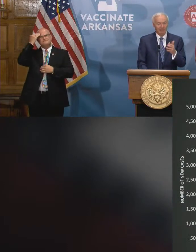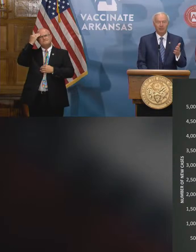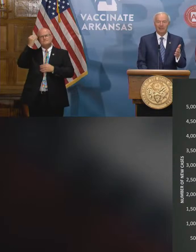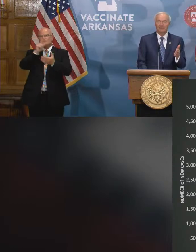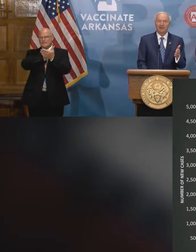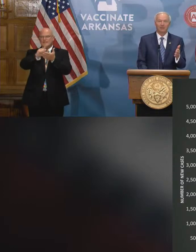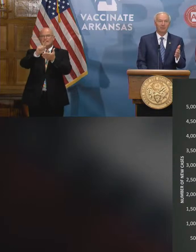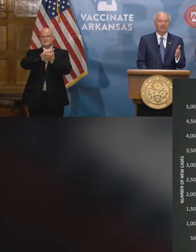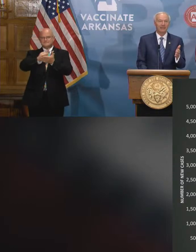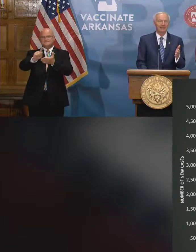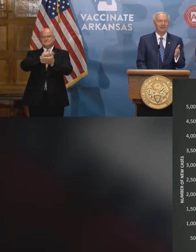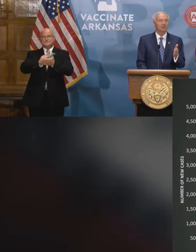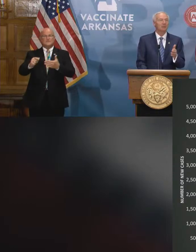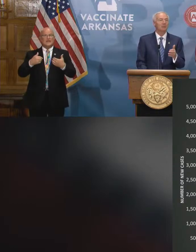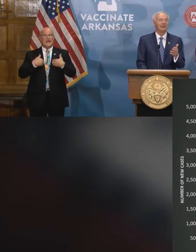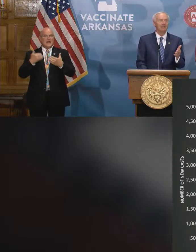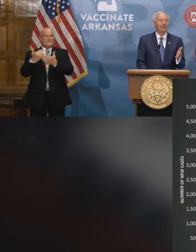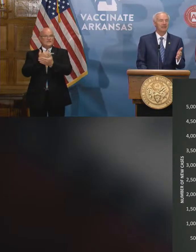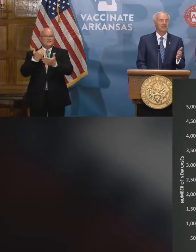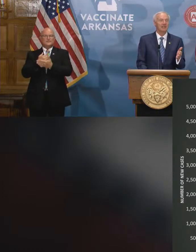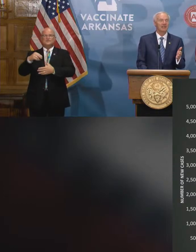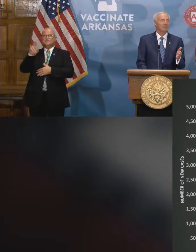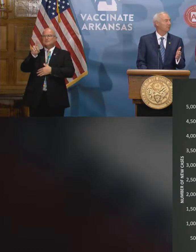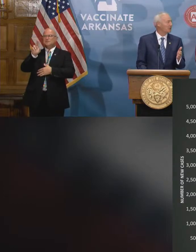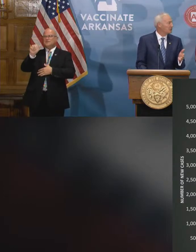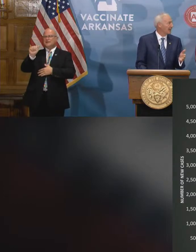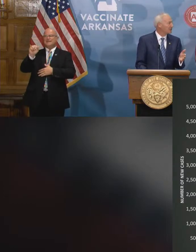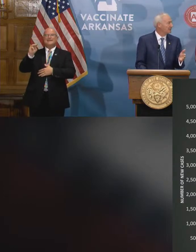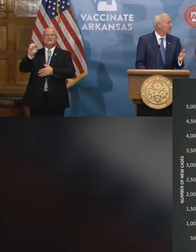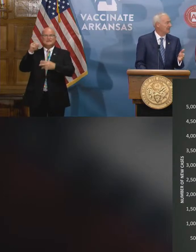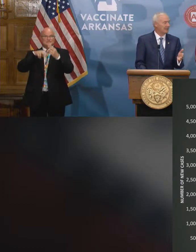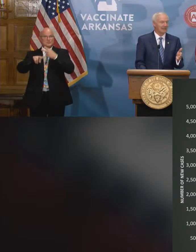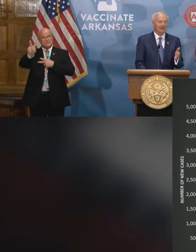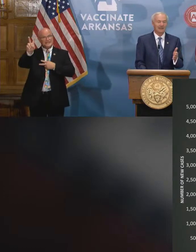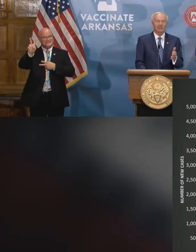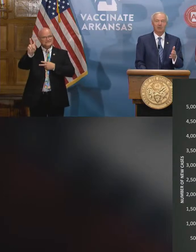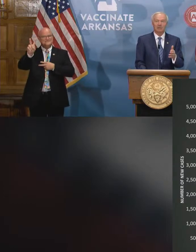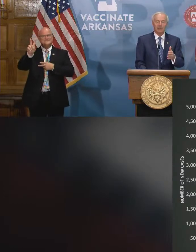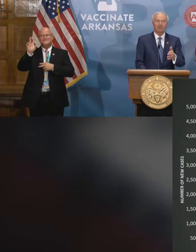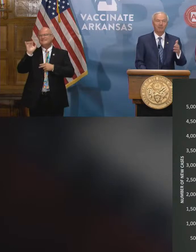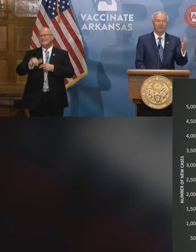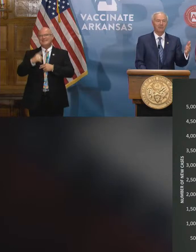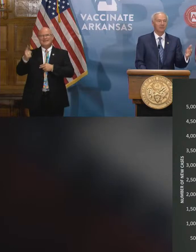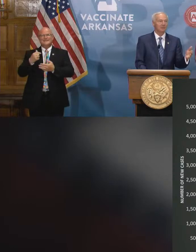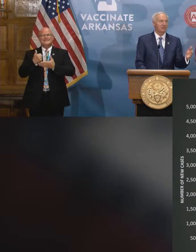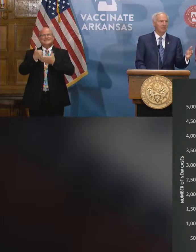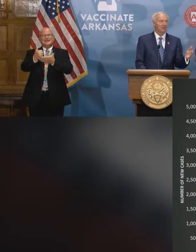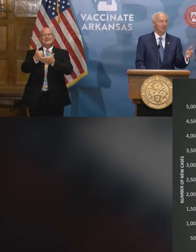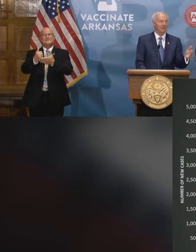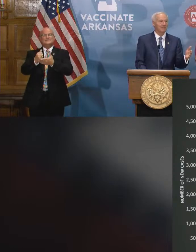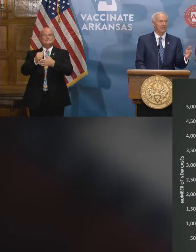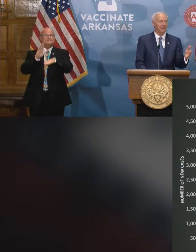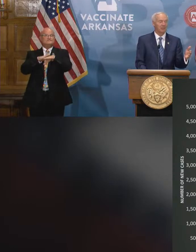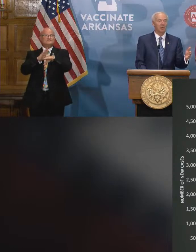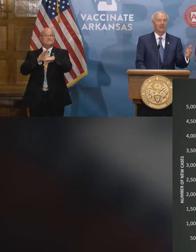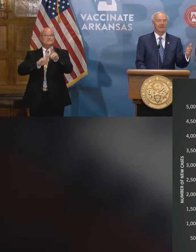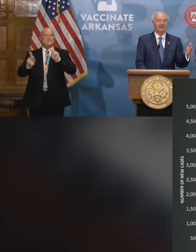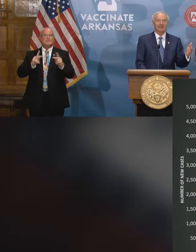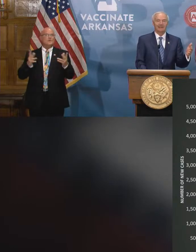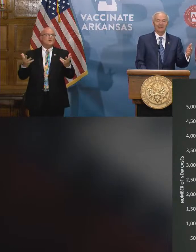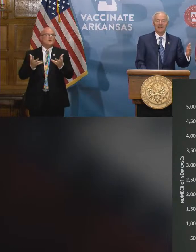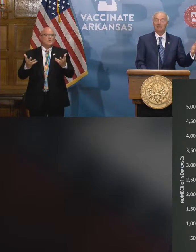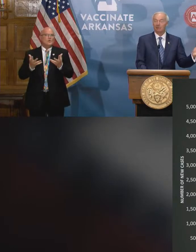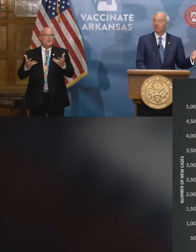every week we come out with a new UAMS projection. That's always helpful to alert people as to